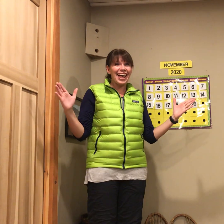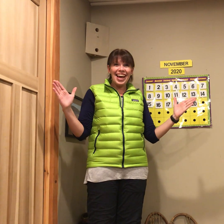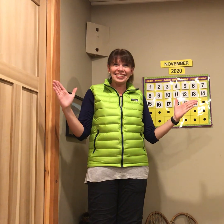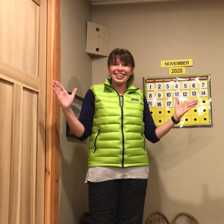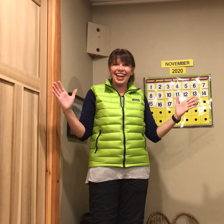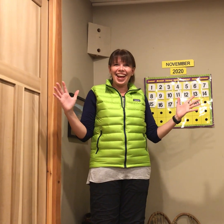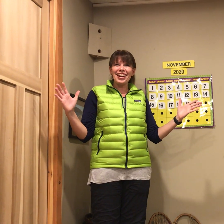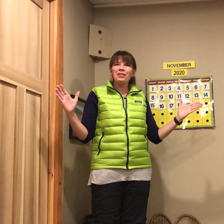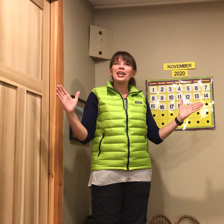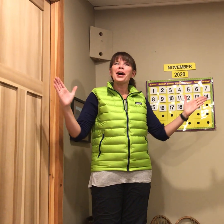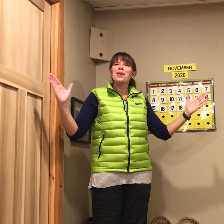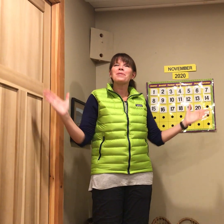lot today. Here we go.